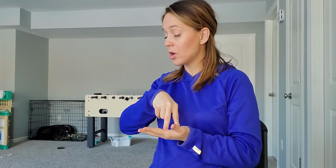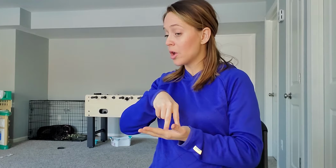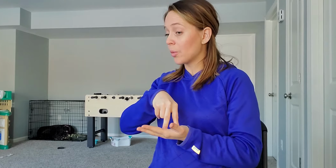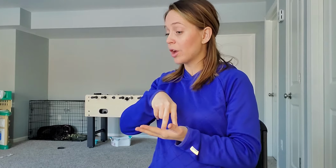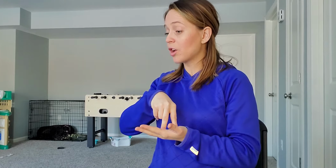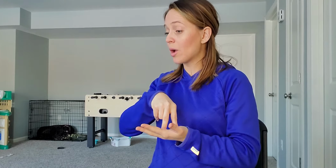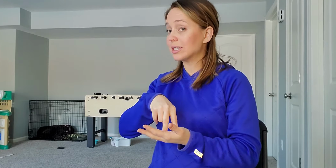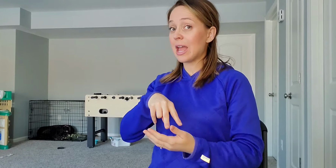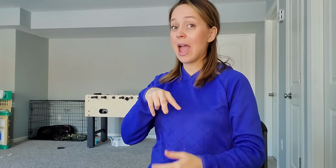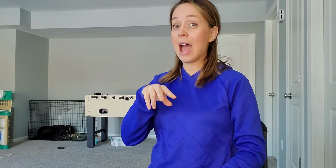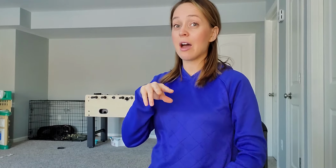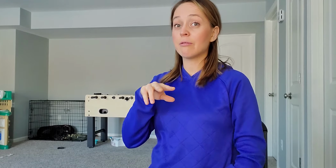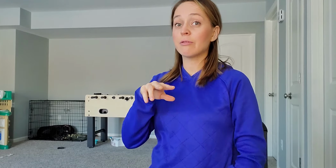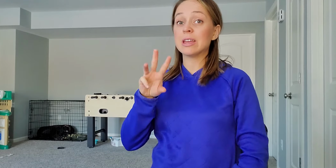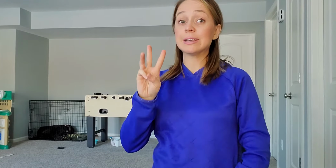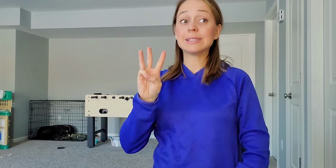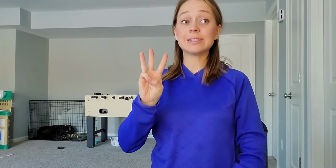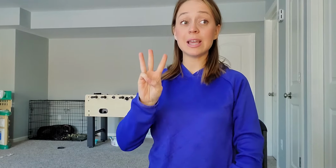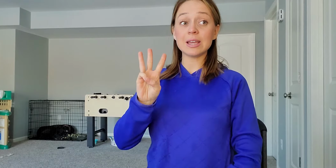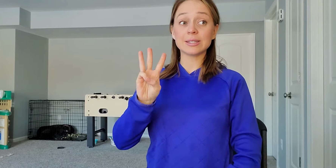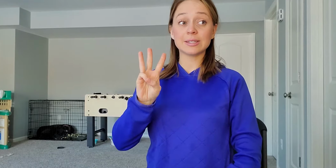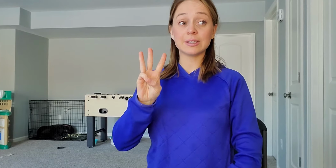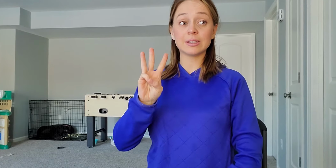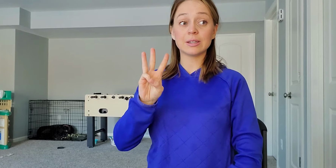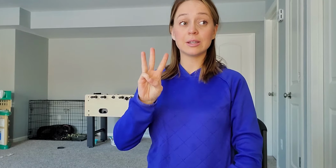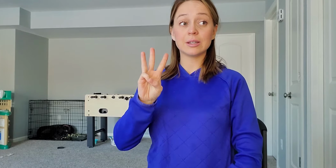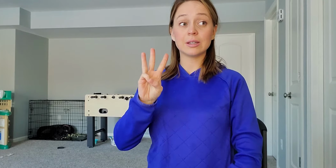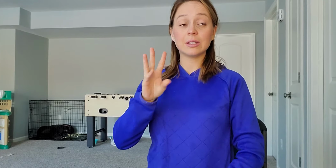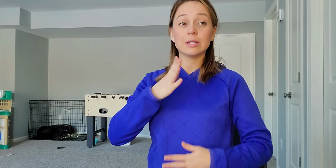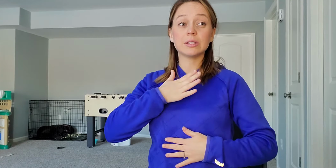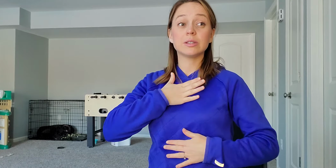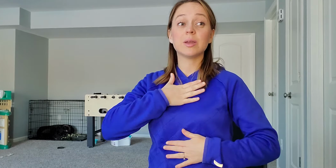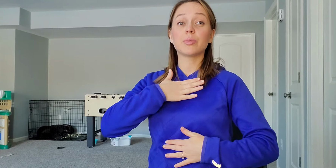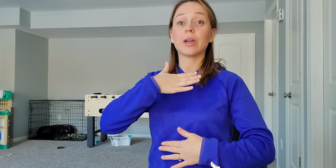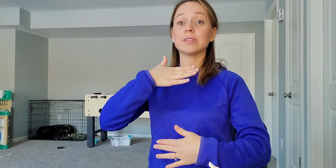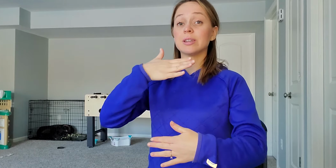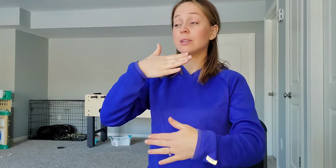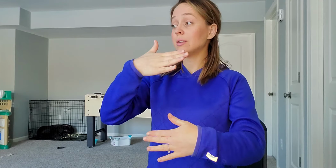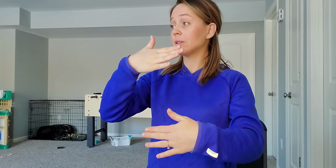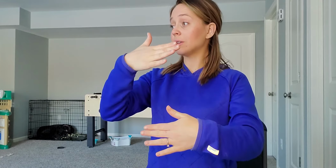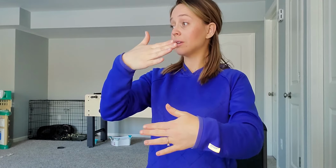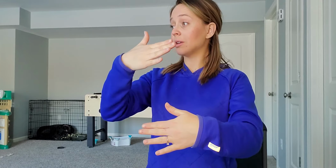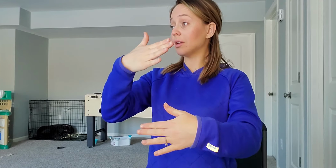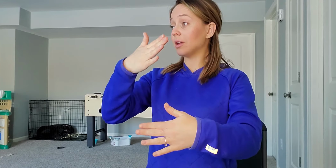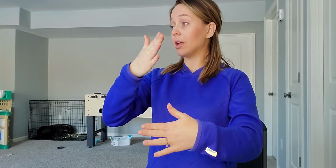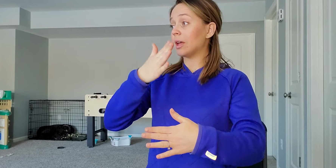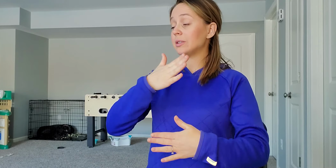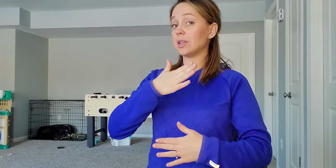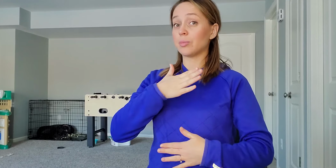We are going to have six deep breaths in and deep breaths